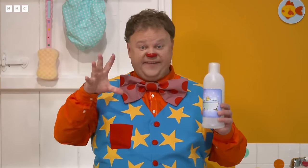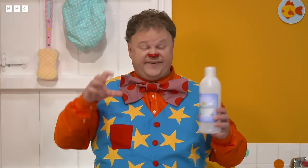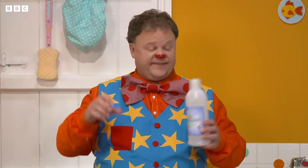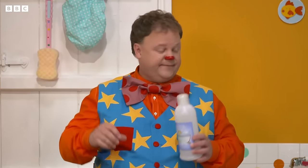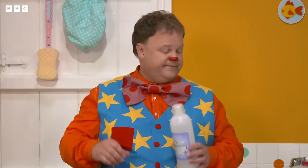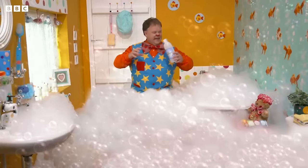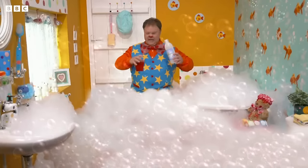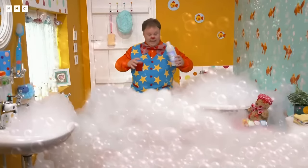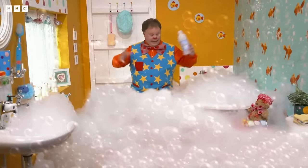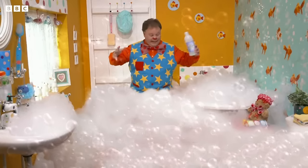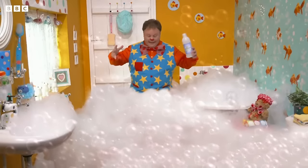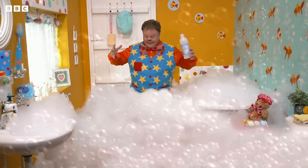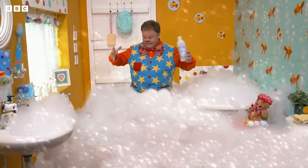bubbles?